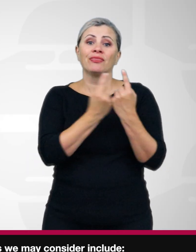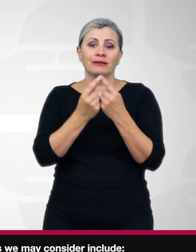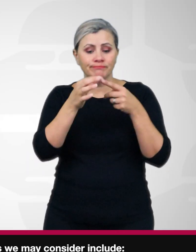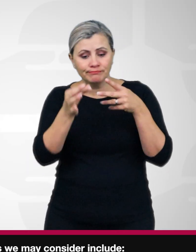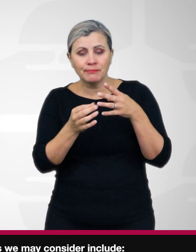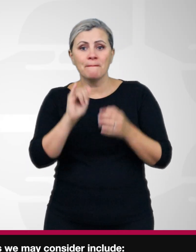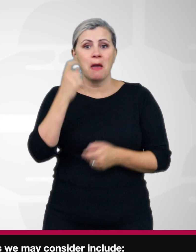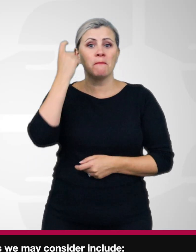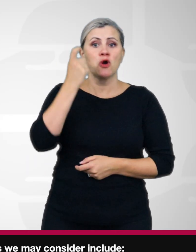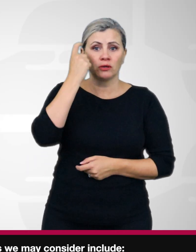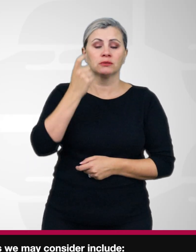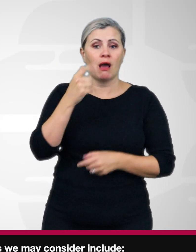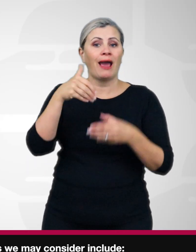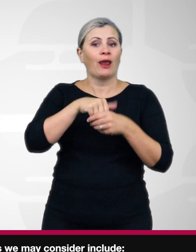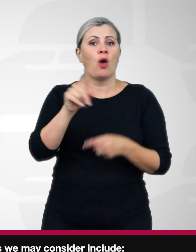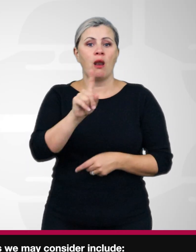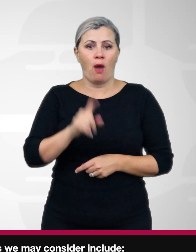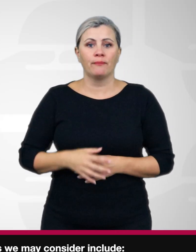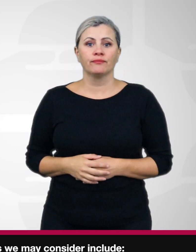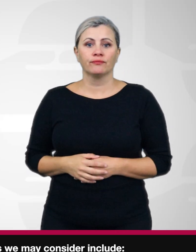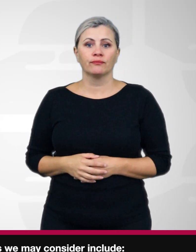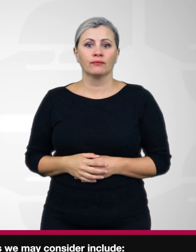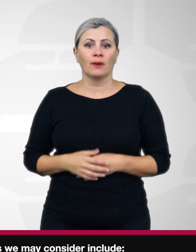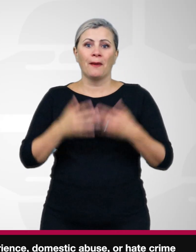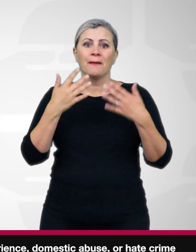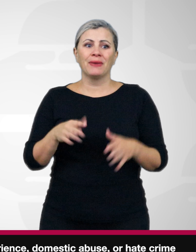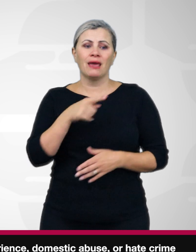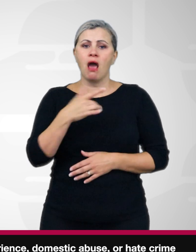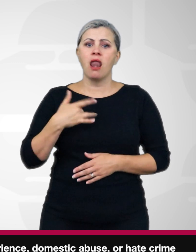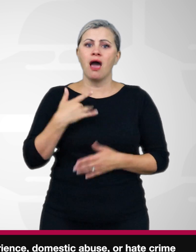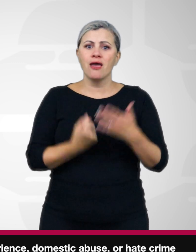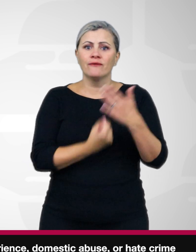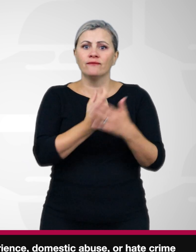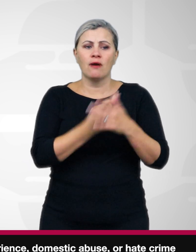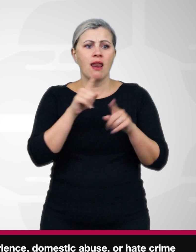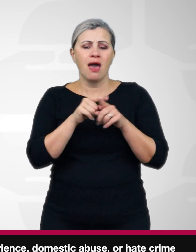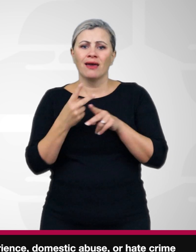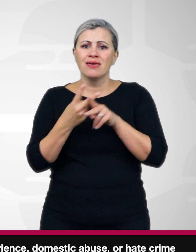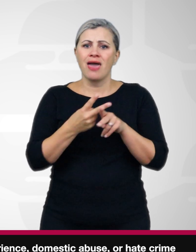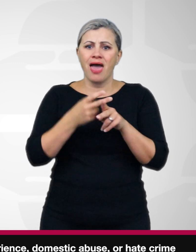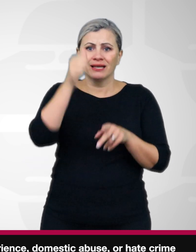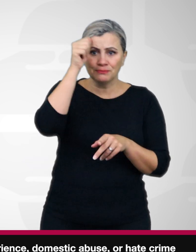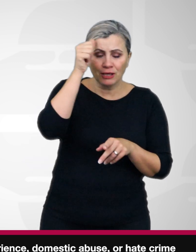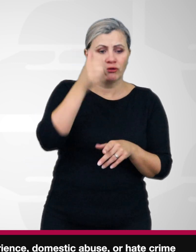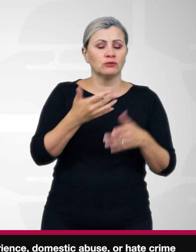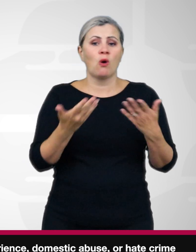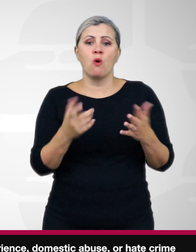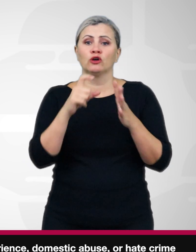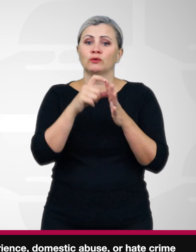Some of the factors we may consider include life events such as care experience, domestic abuse, or